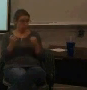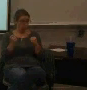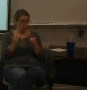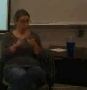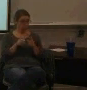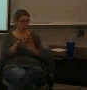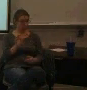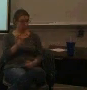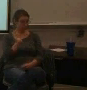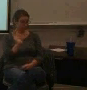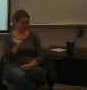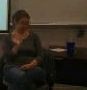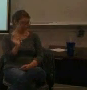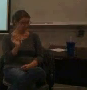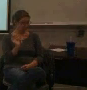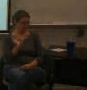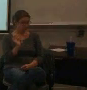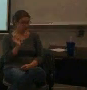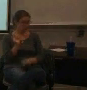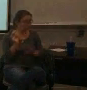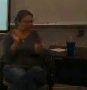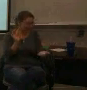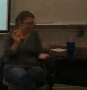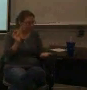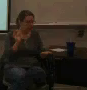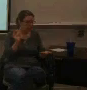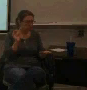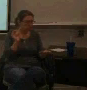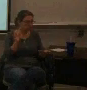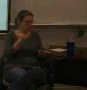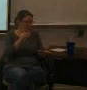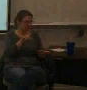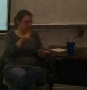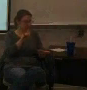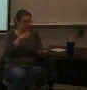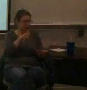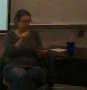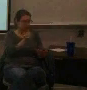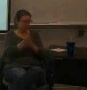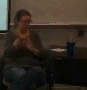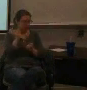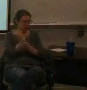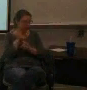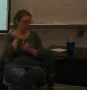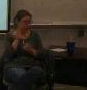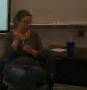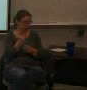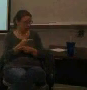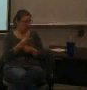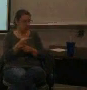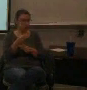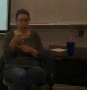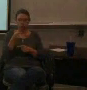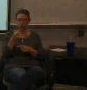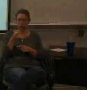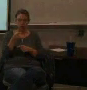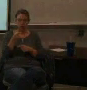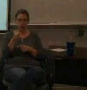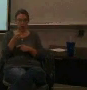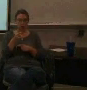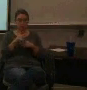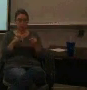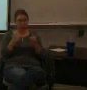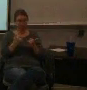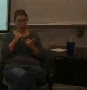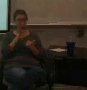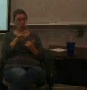5 degrees C, we're dead because our lipids solidify. They're set to be fluid at the temperature they're